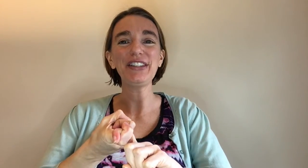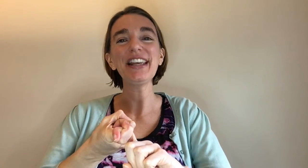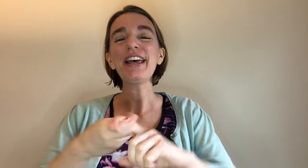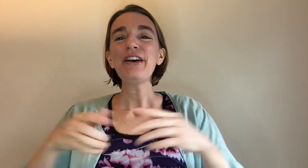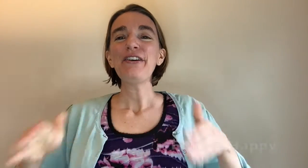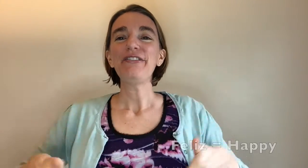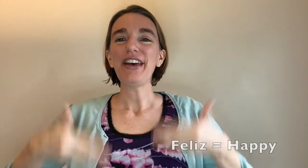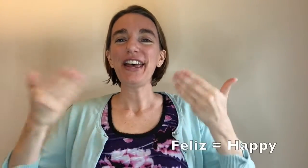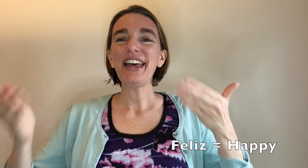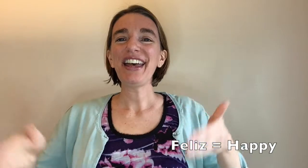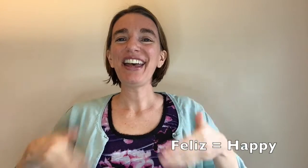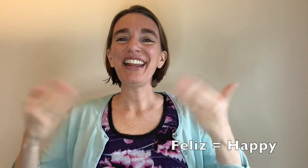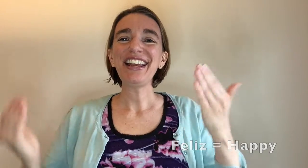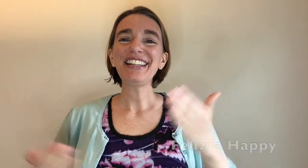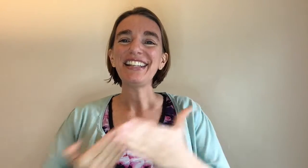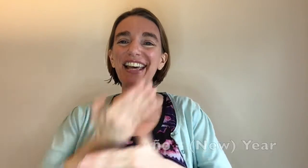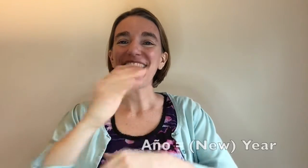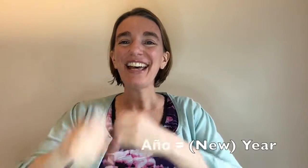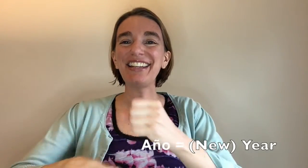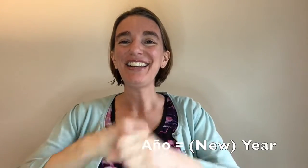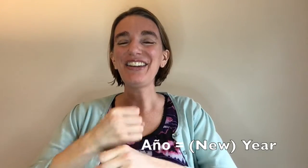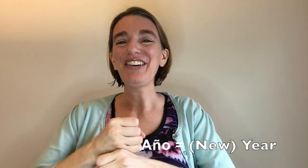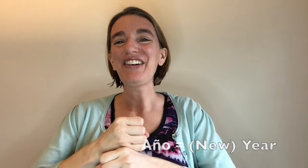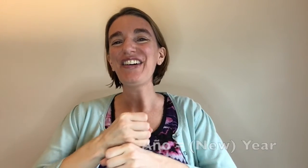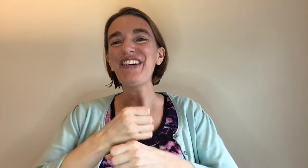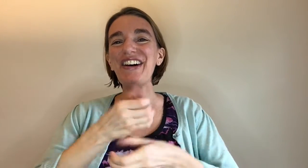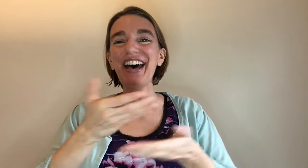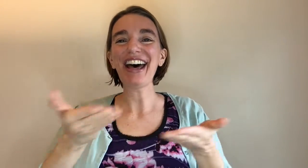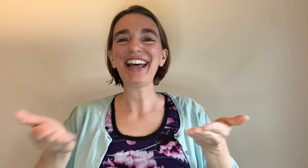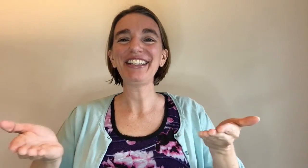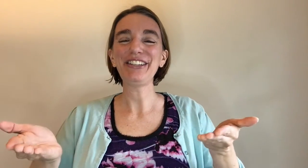amigos. Feliz año a tu.